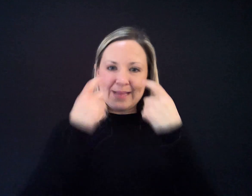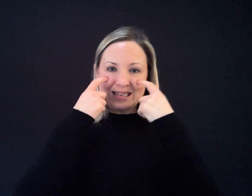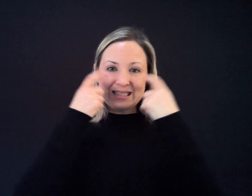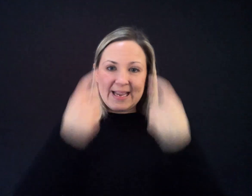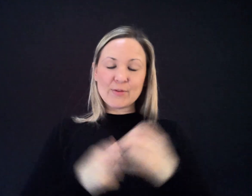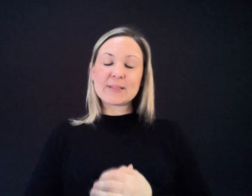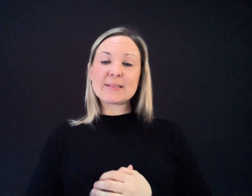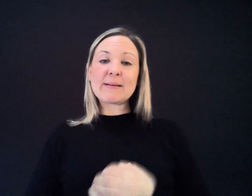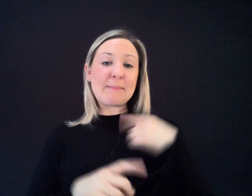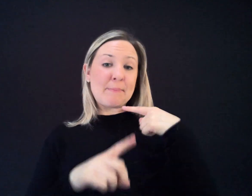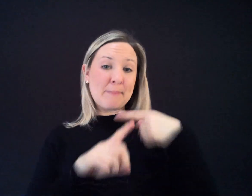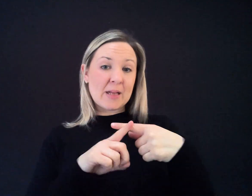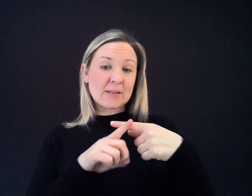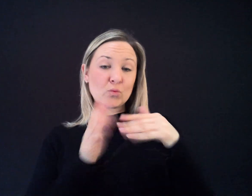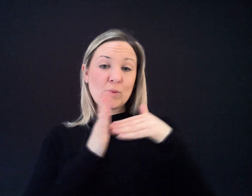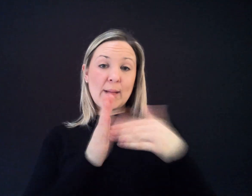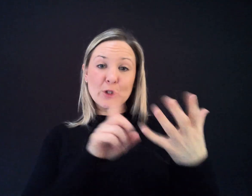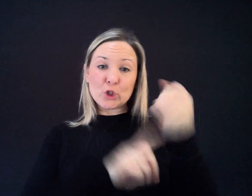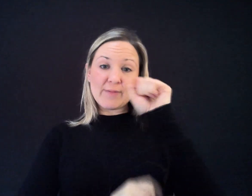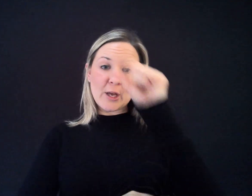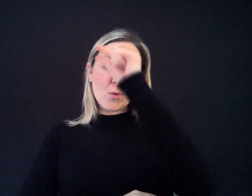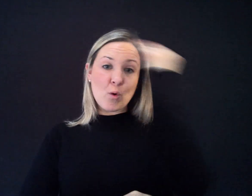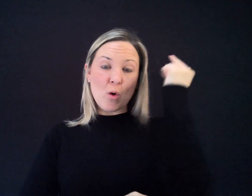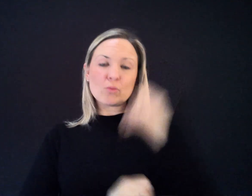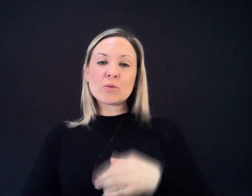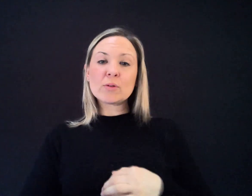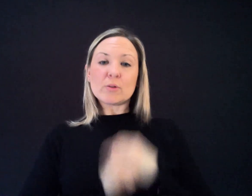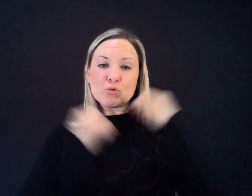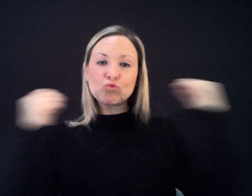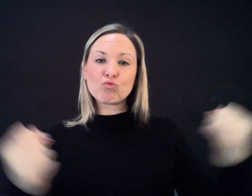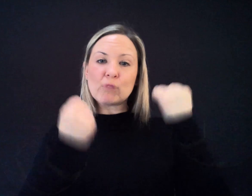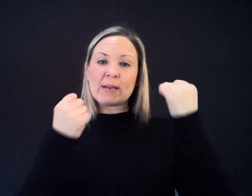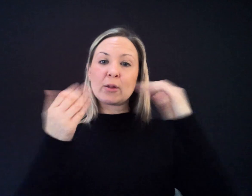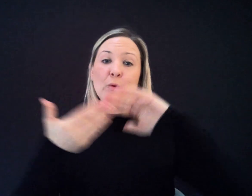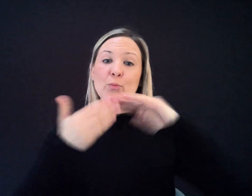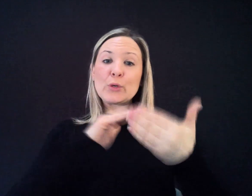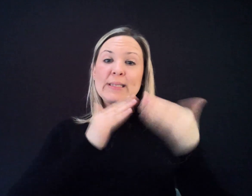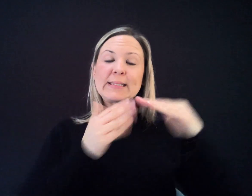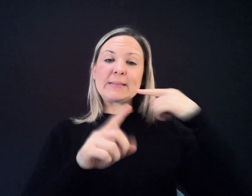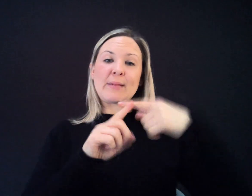their goals, strengthen communities, and develop future leaders.